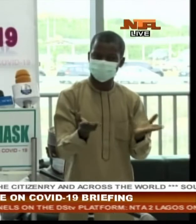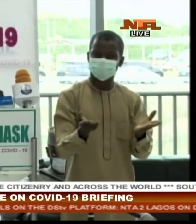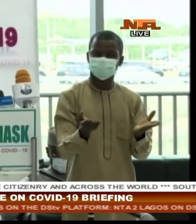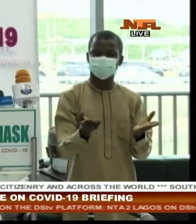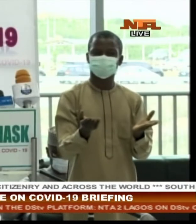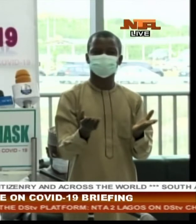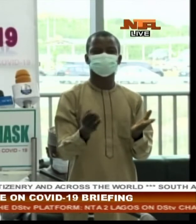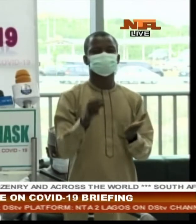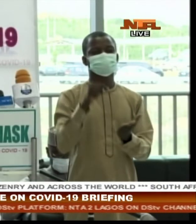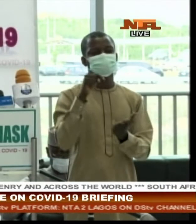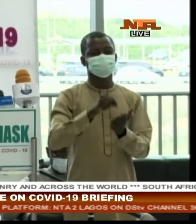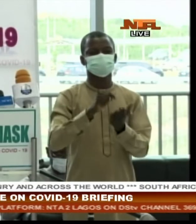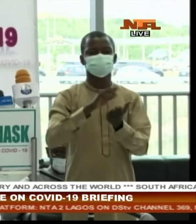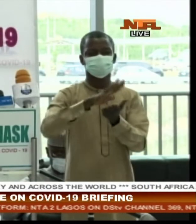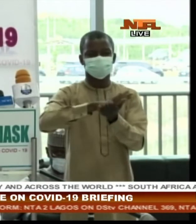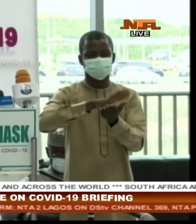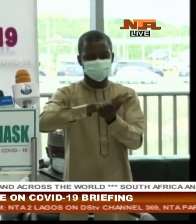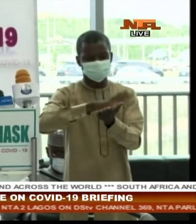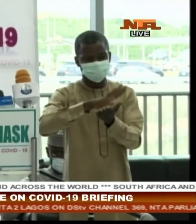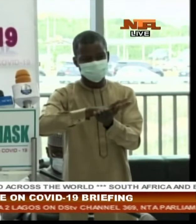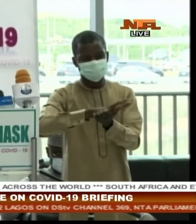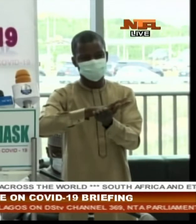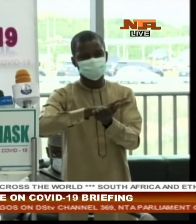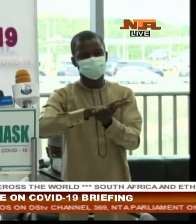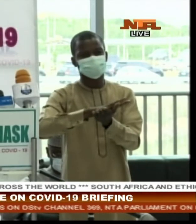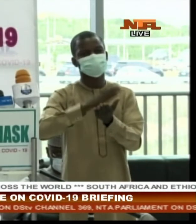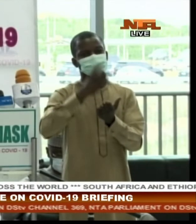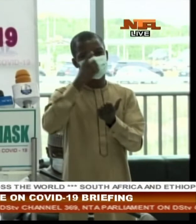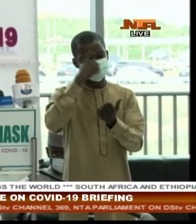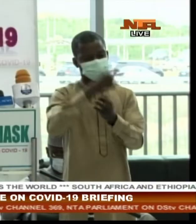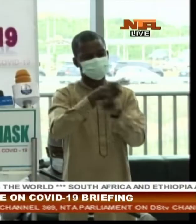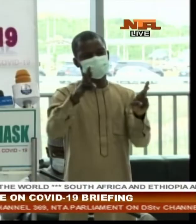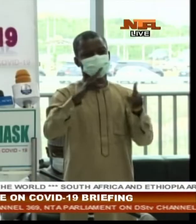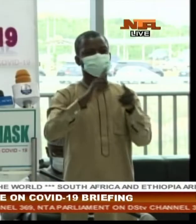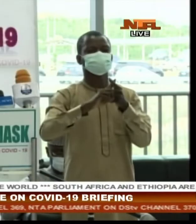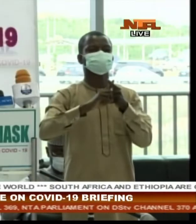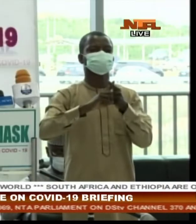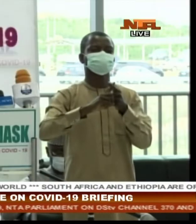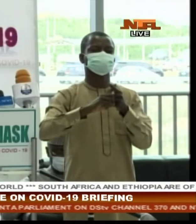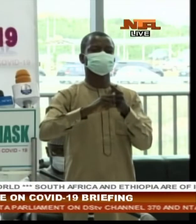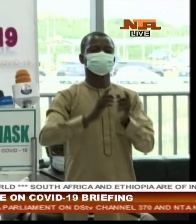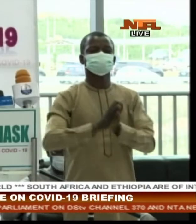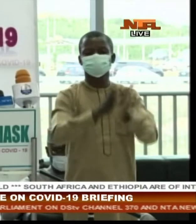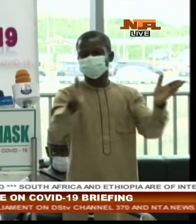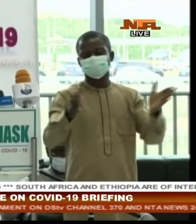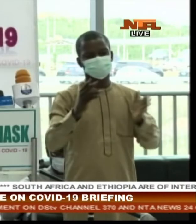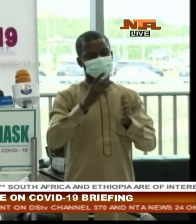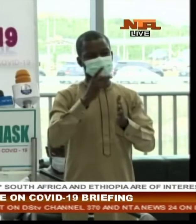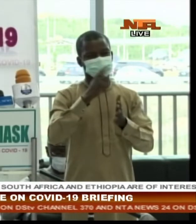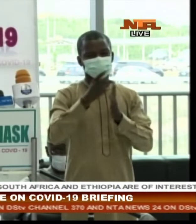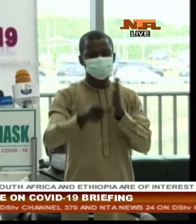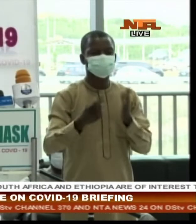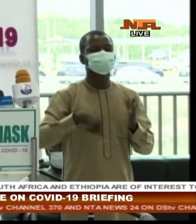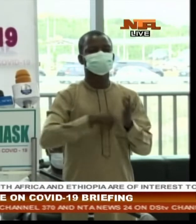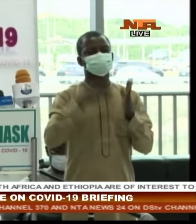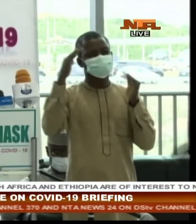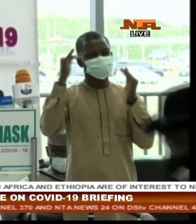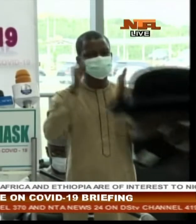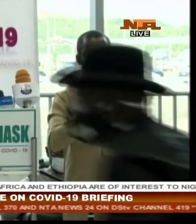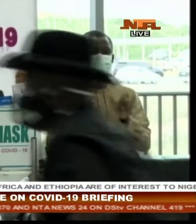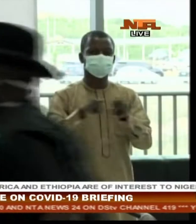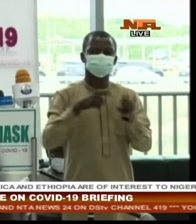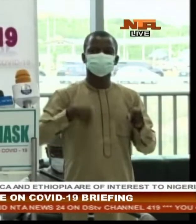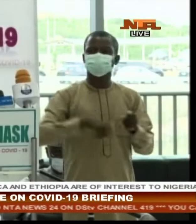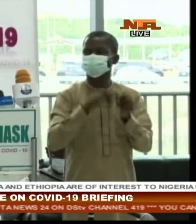this updated protocol for release to the general public. We hope that as we continue